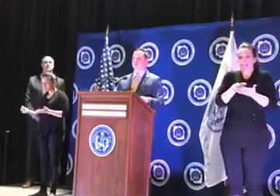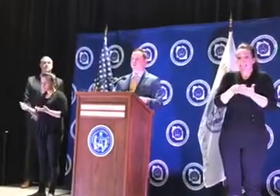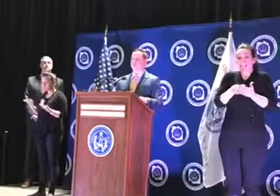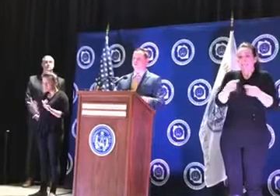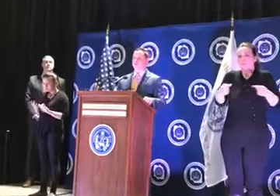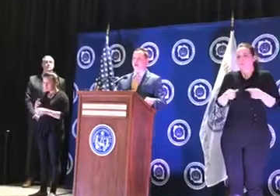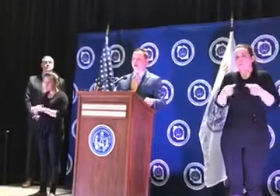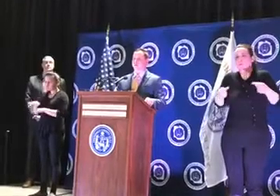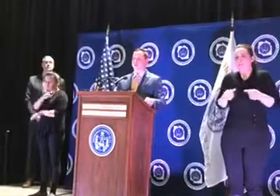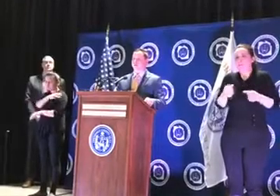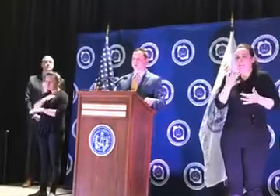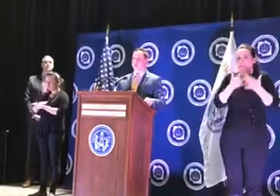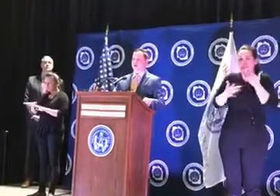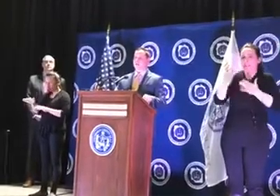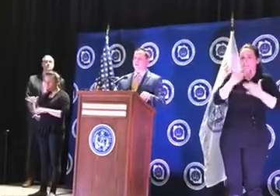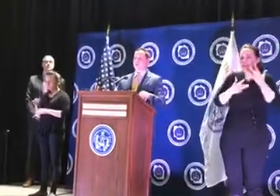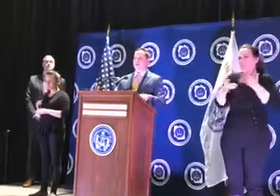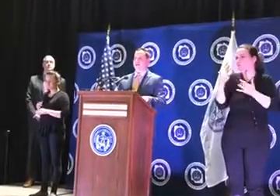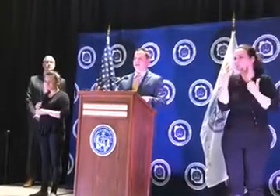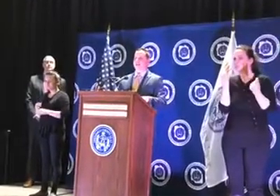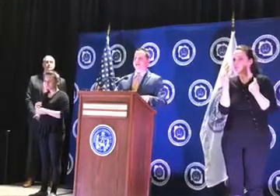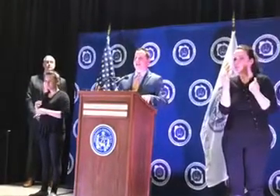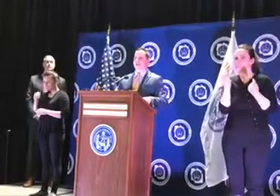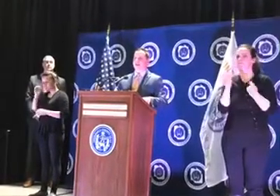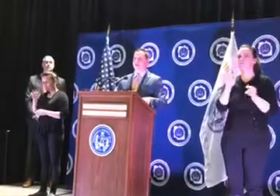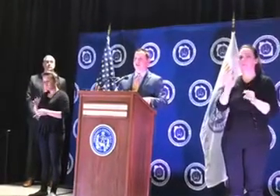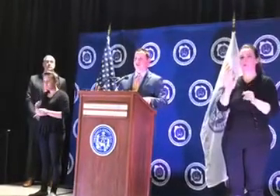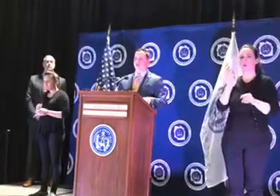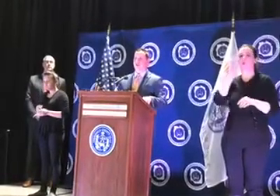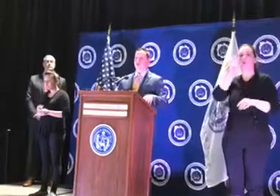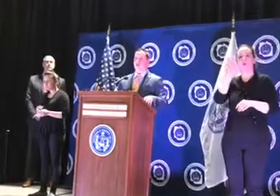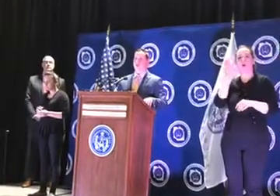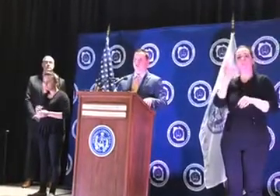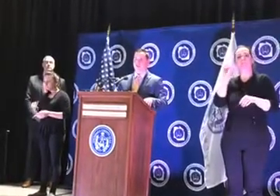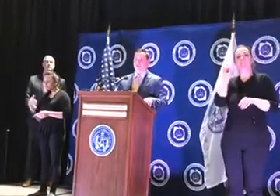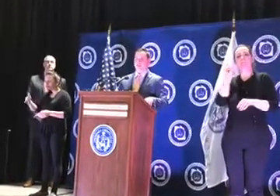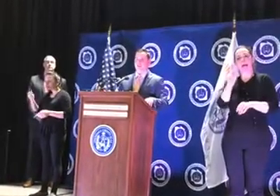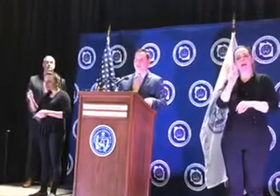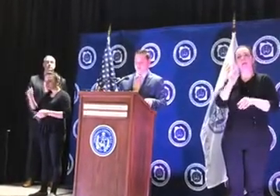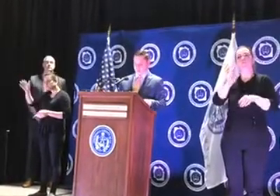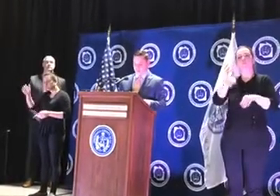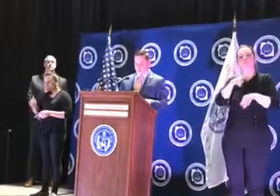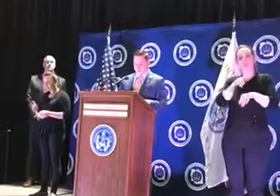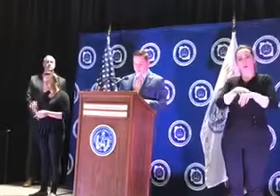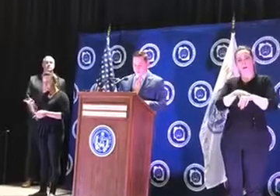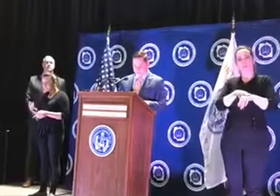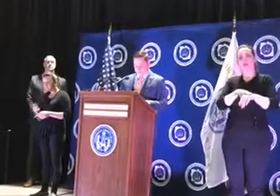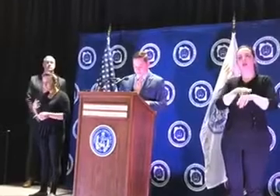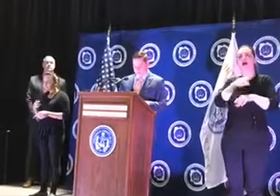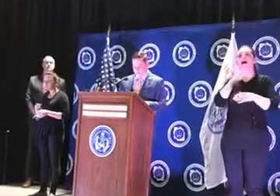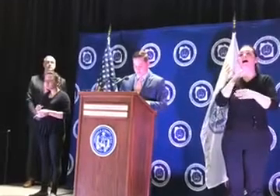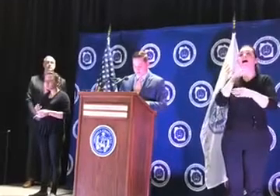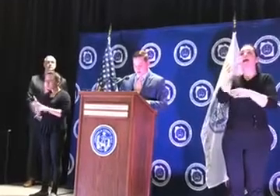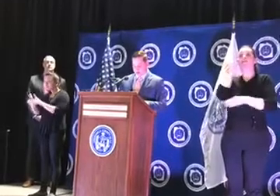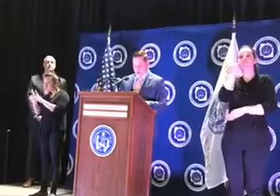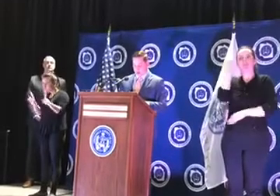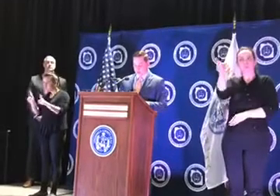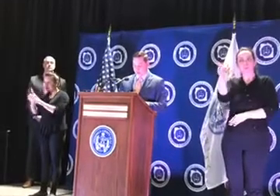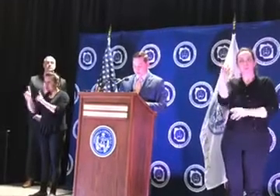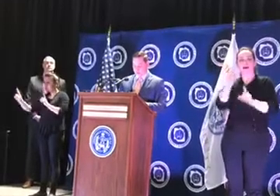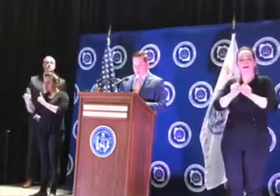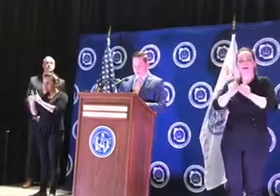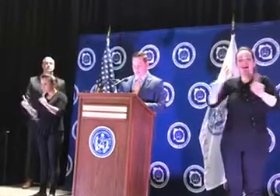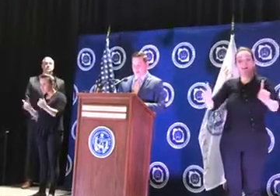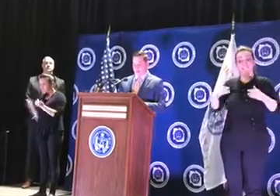these social distancing policies, and that means not letting our children go on play dates. So please take that seriously.